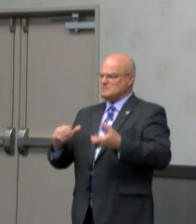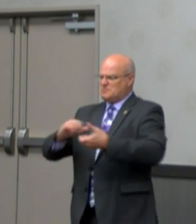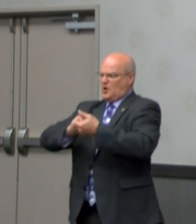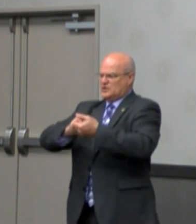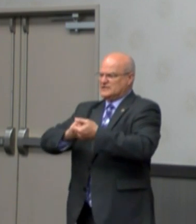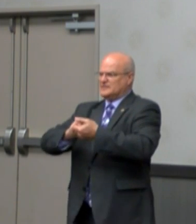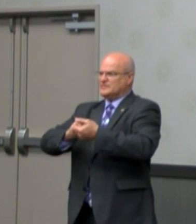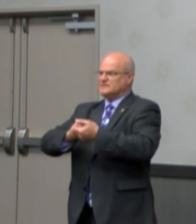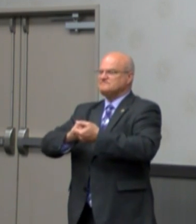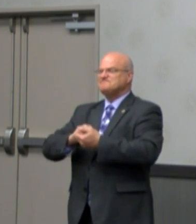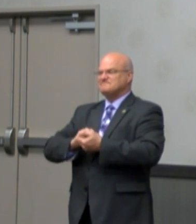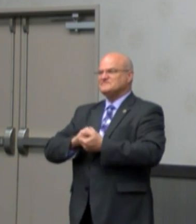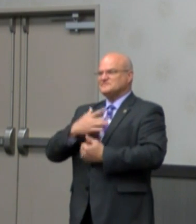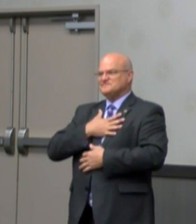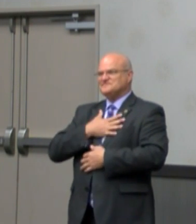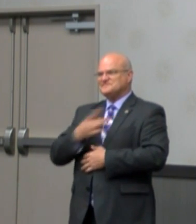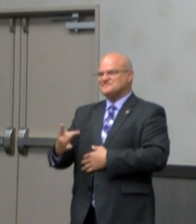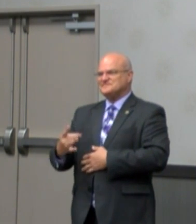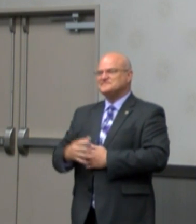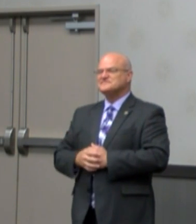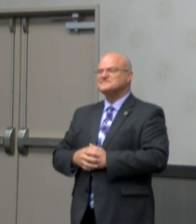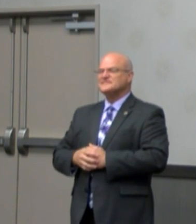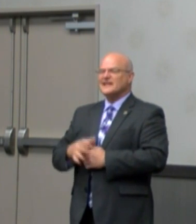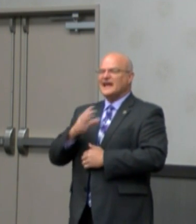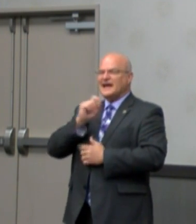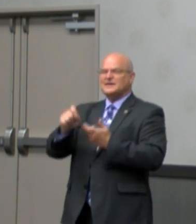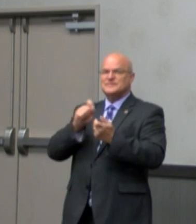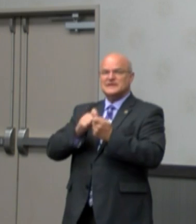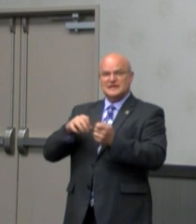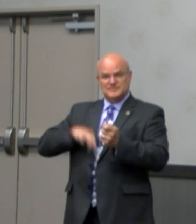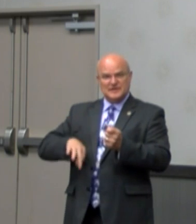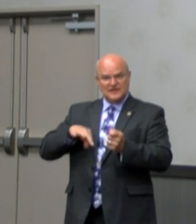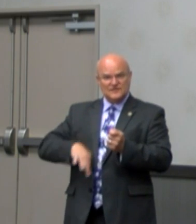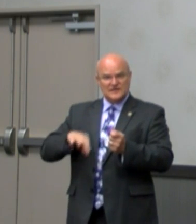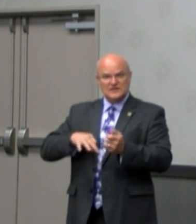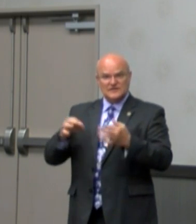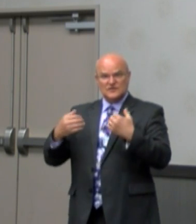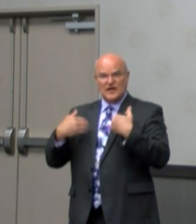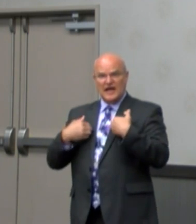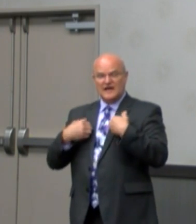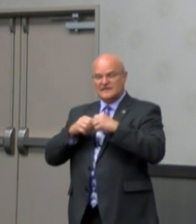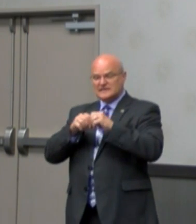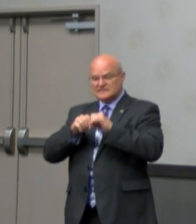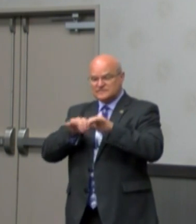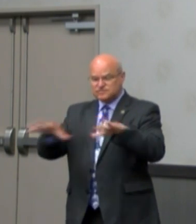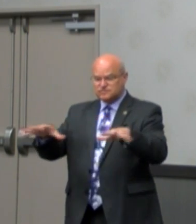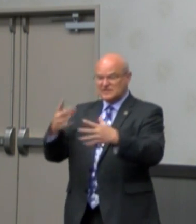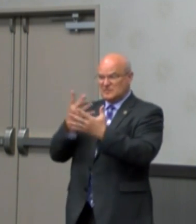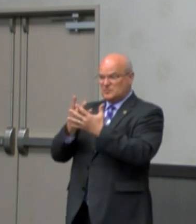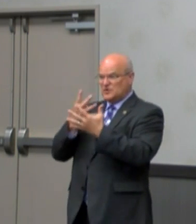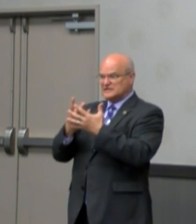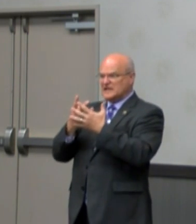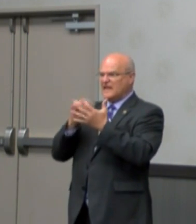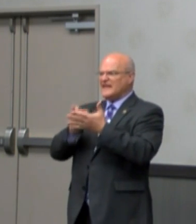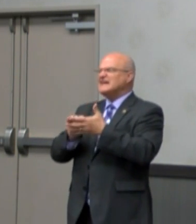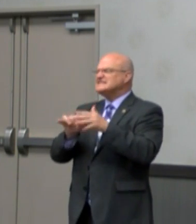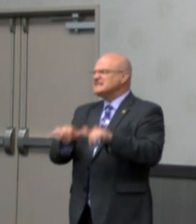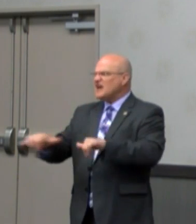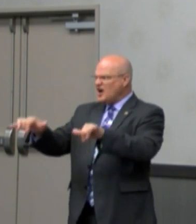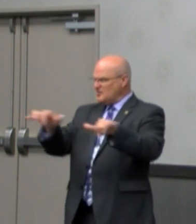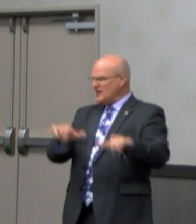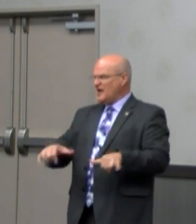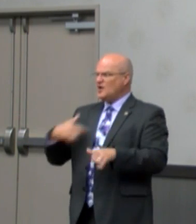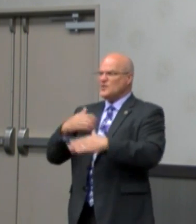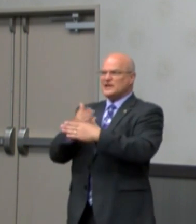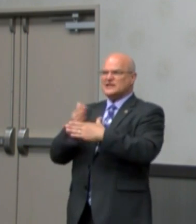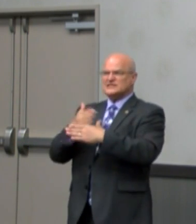that we enjoy. And it's particularly beneficial if you have an outbreak in the prison. That's a commonality that